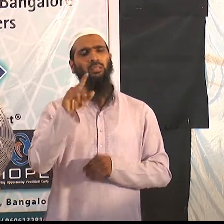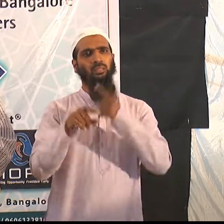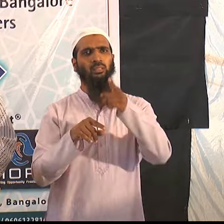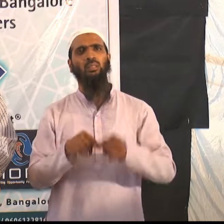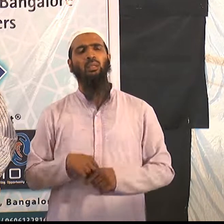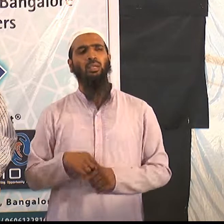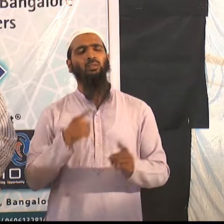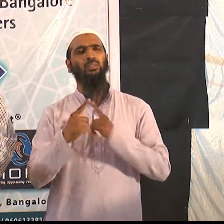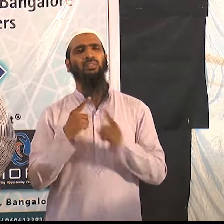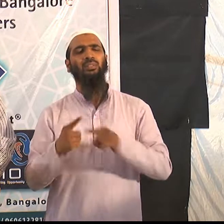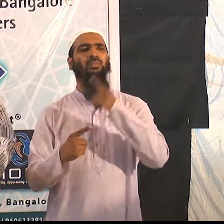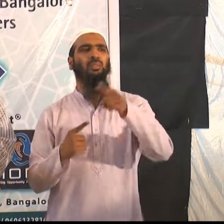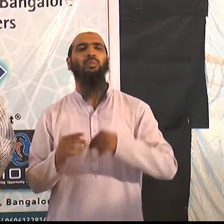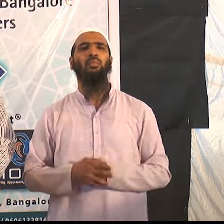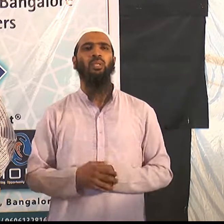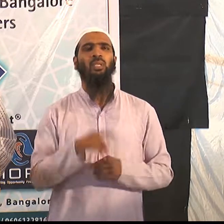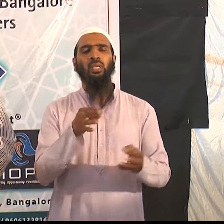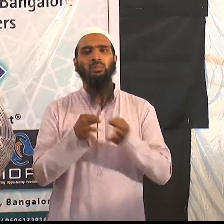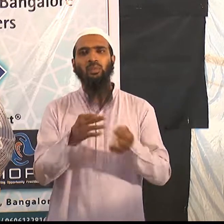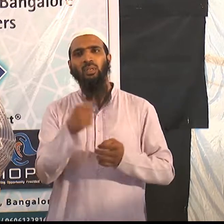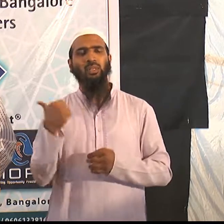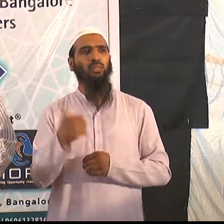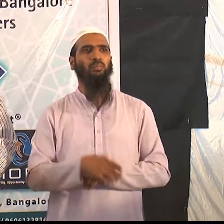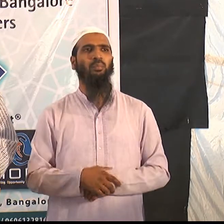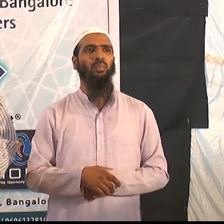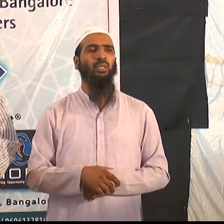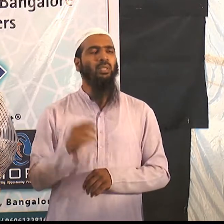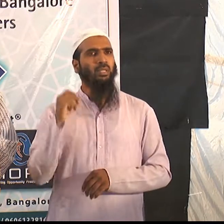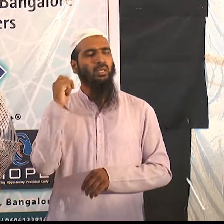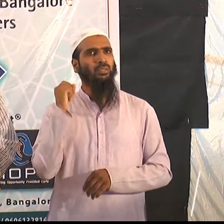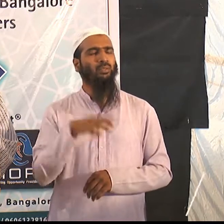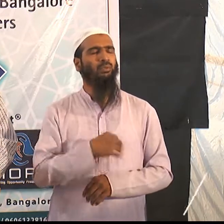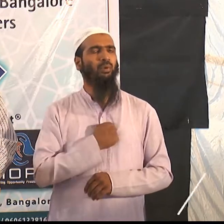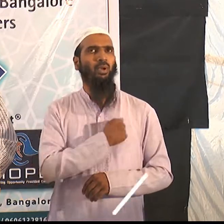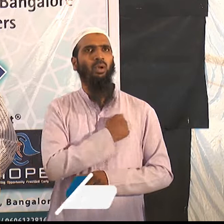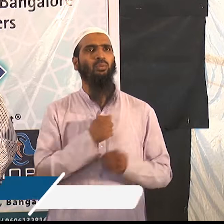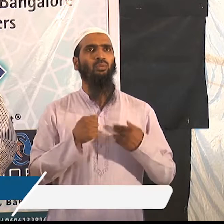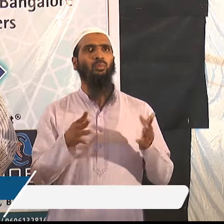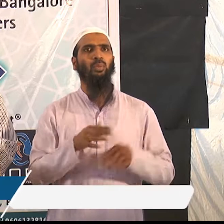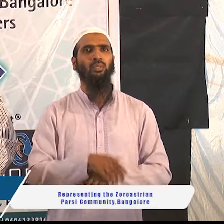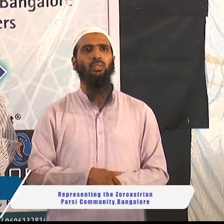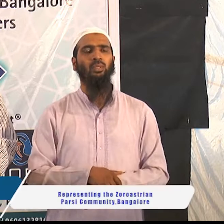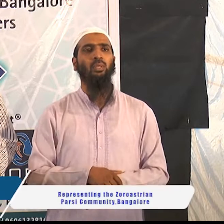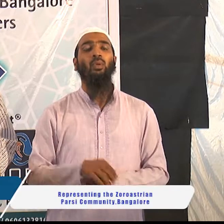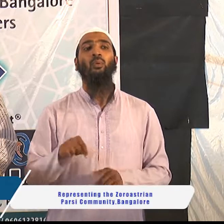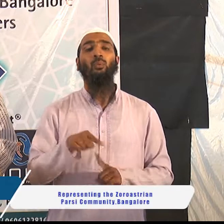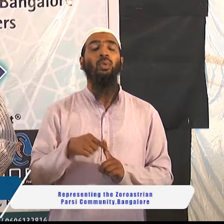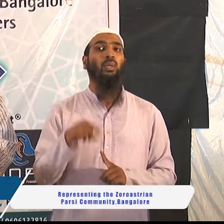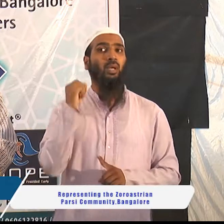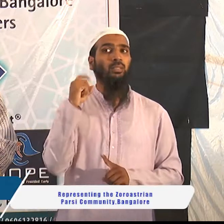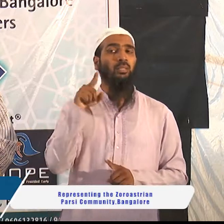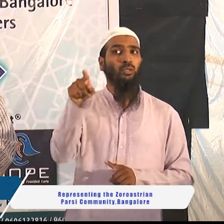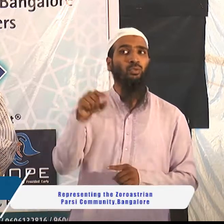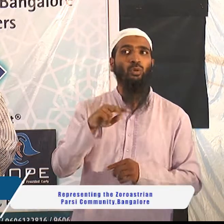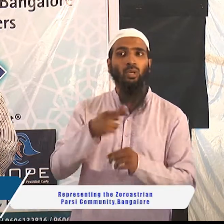faith, the concept of your religion, only then will I understand whether my concepts of my religion are important or